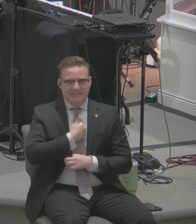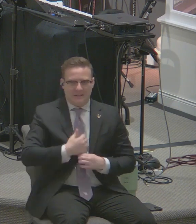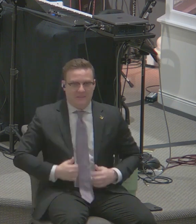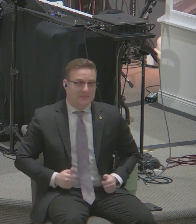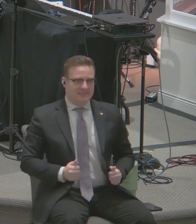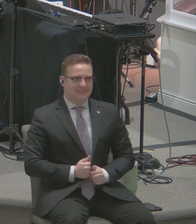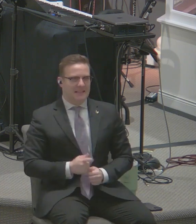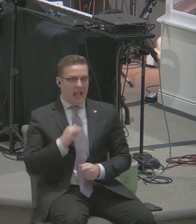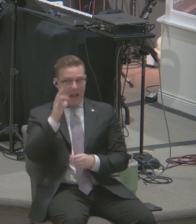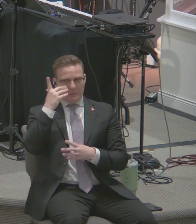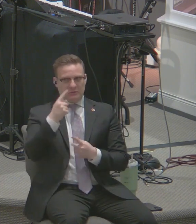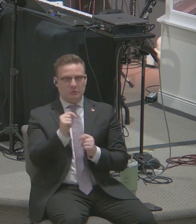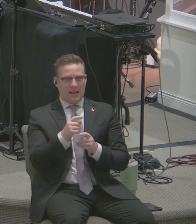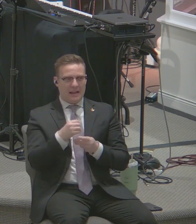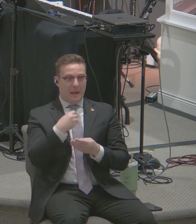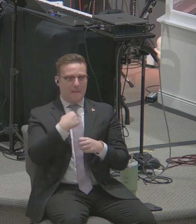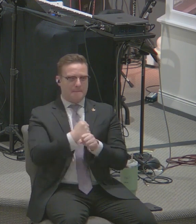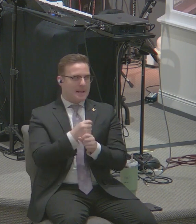$49.99. That'll teach you how to,